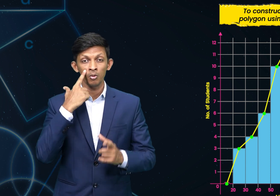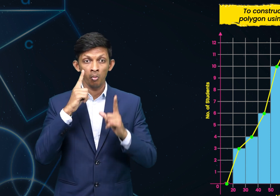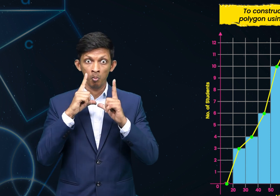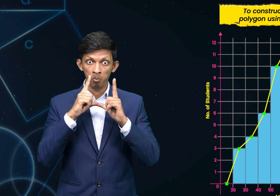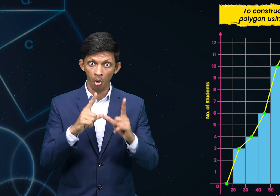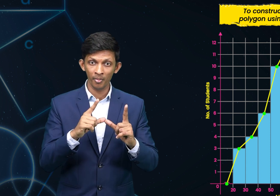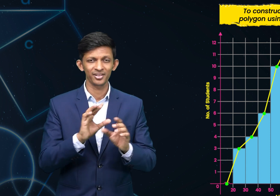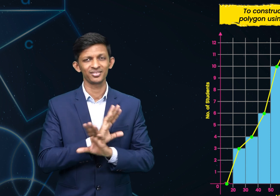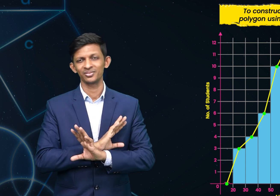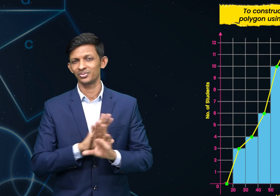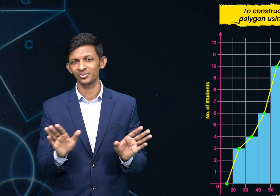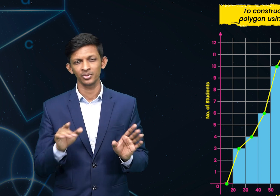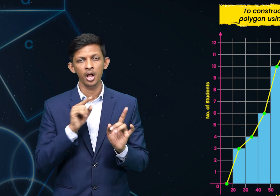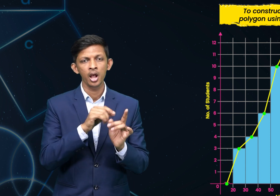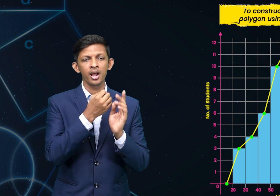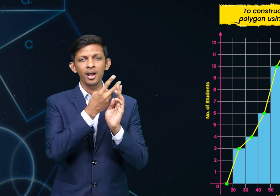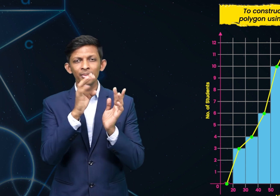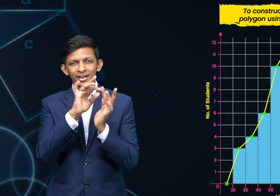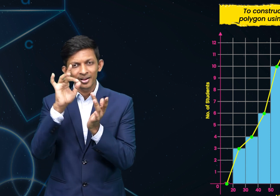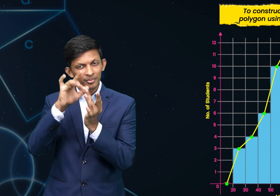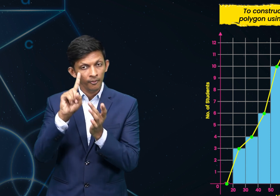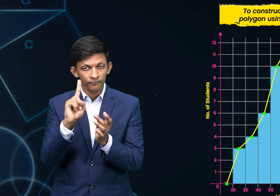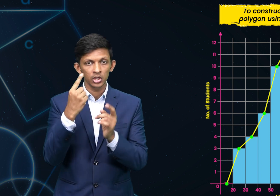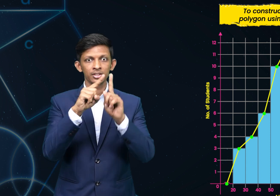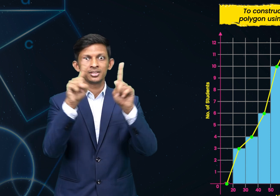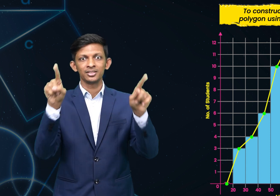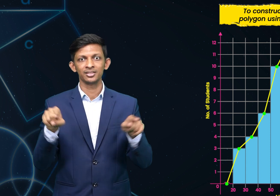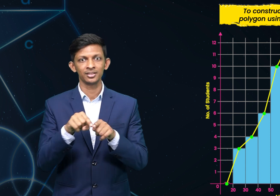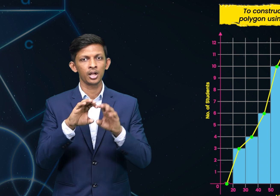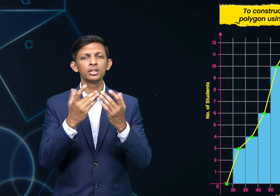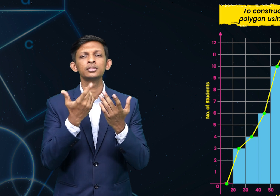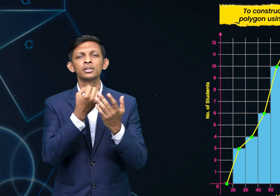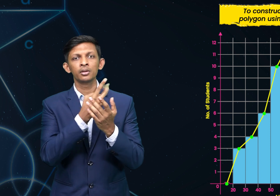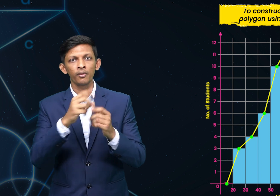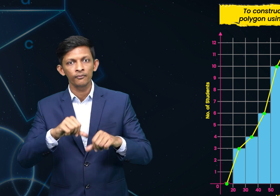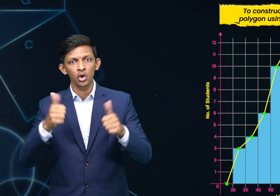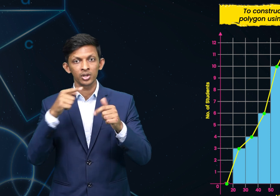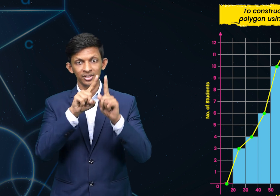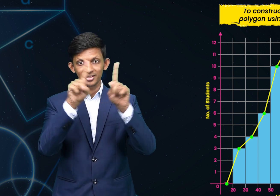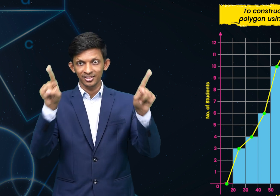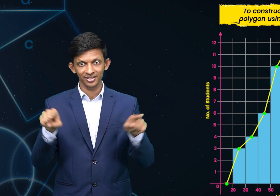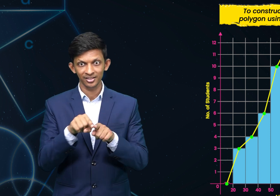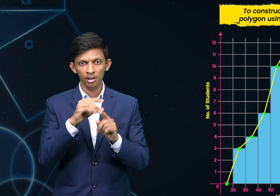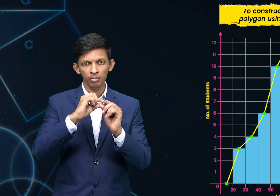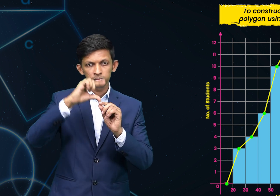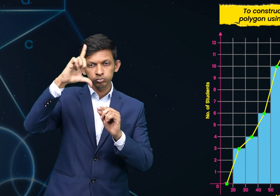It is assumed that the class interval preceding the first rectangle and the class interval succeeding the last